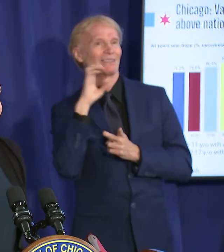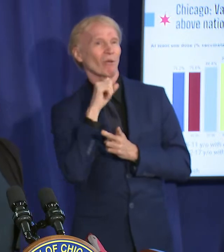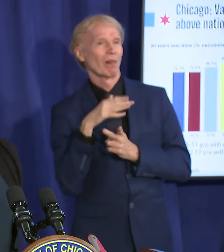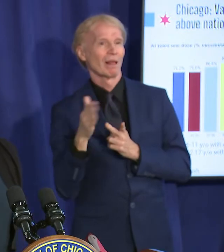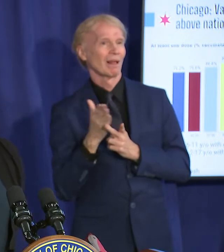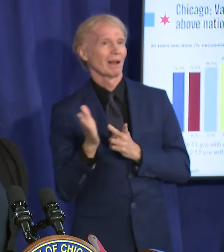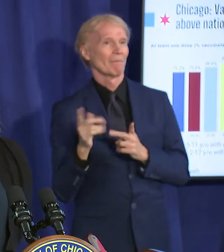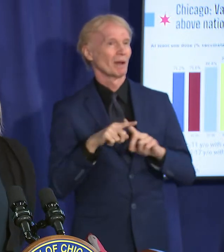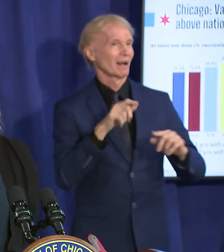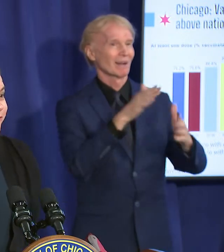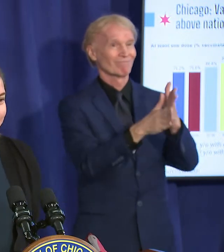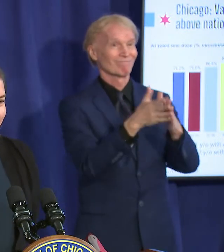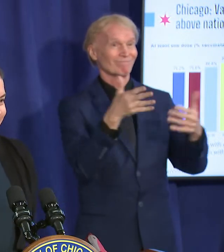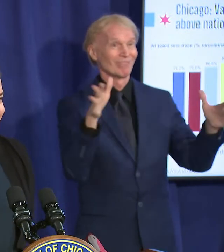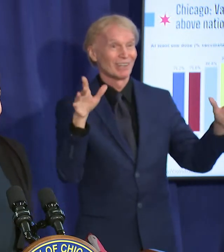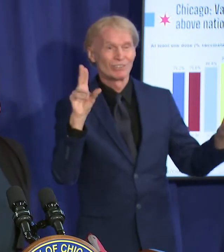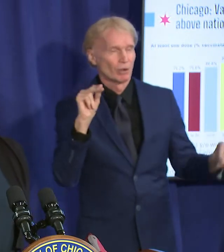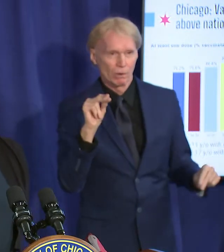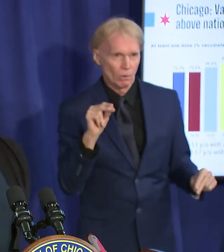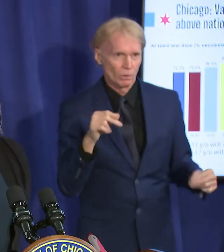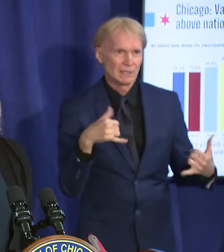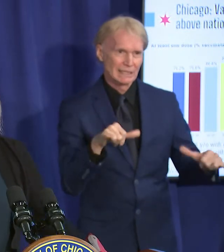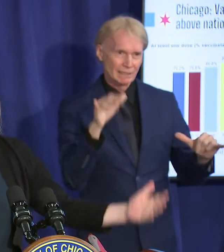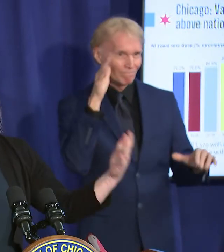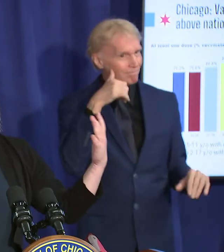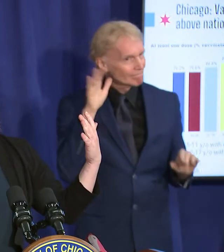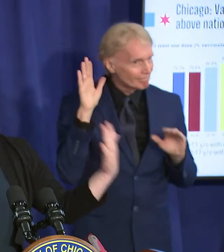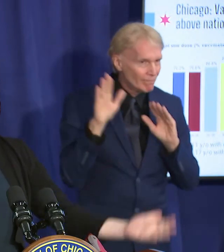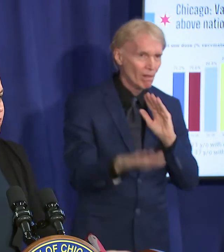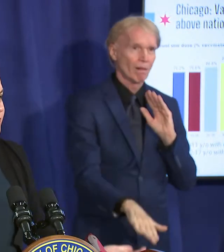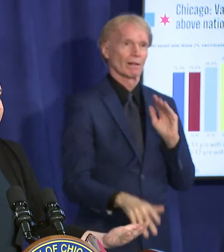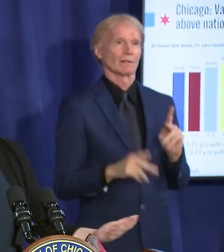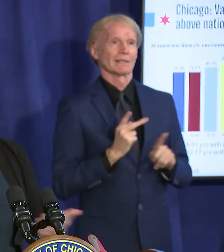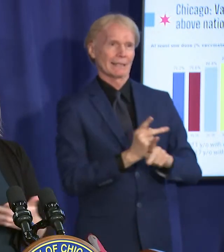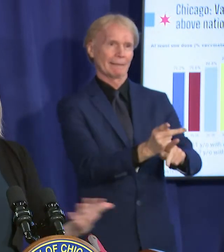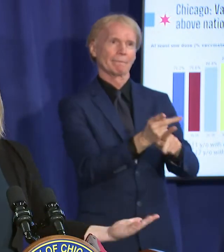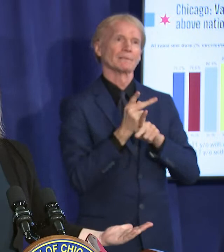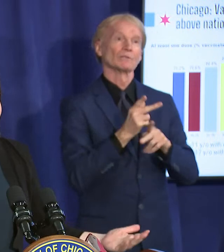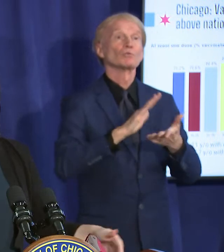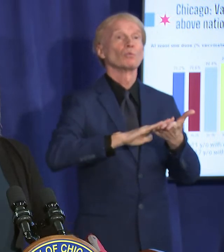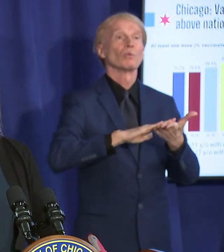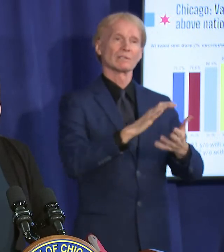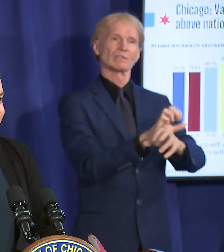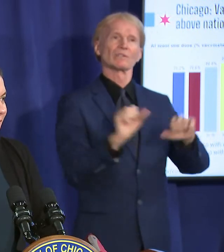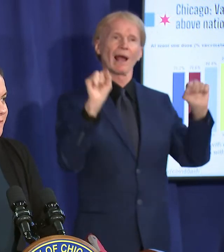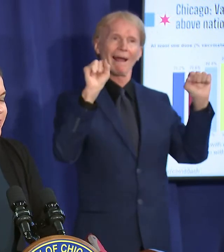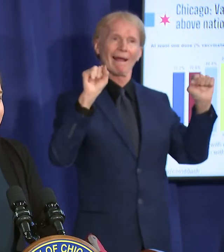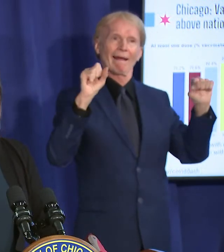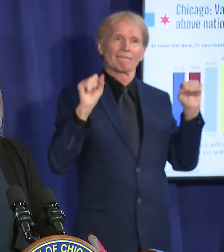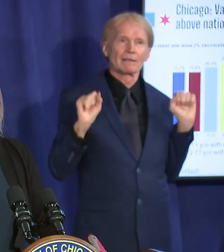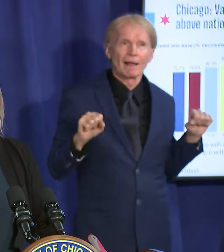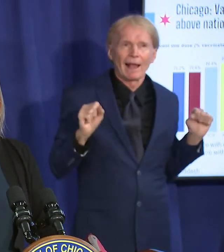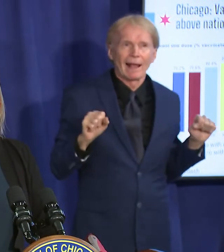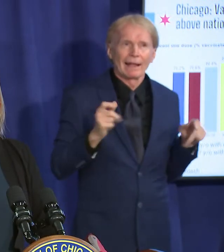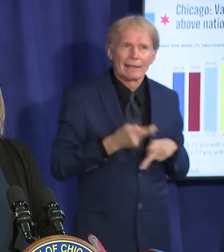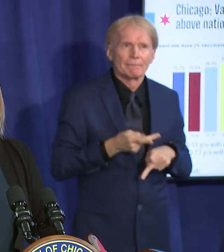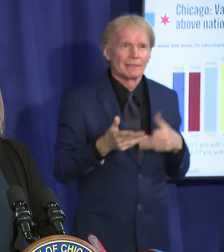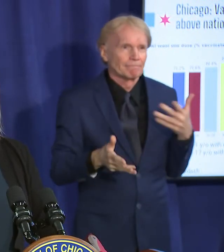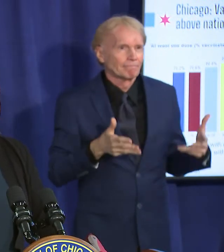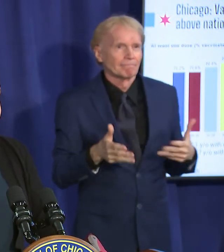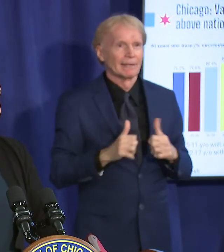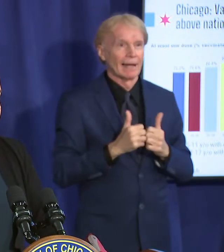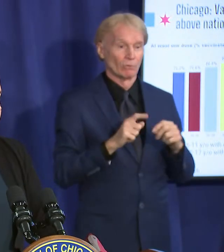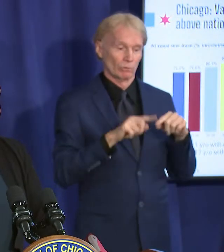most important thing for everybody in terms of keeping schools as safe as they possibly can be, in terms